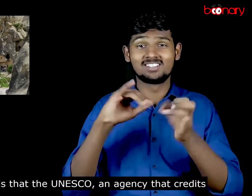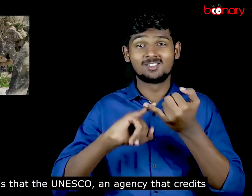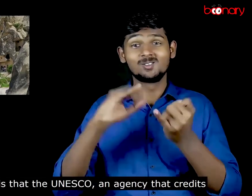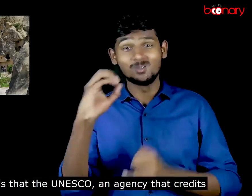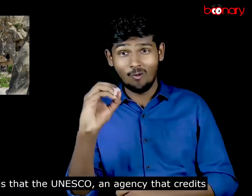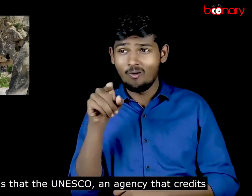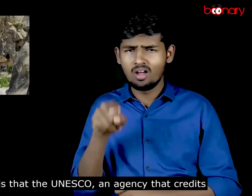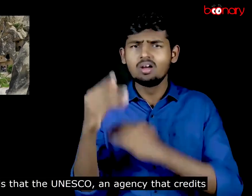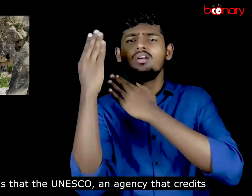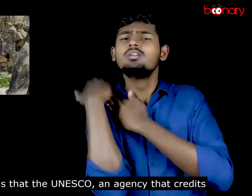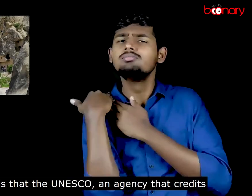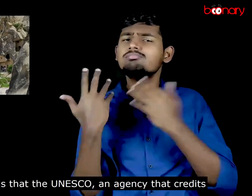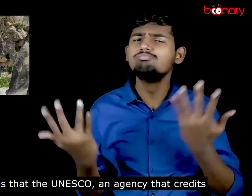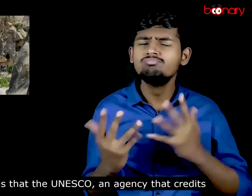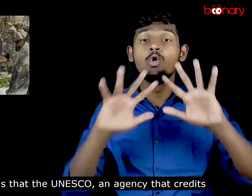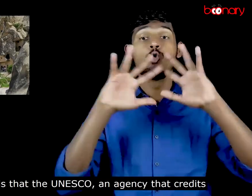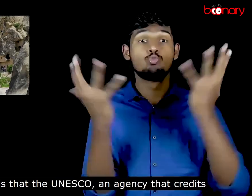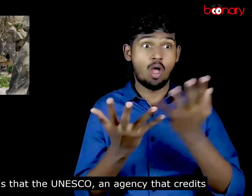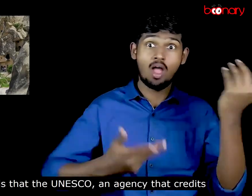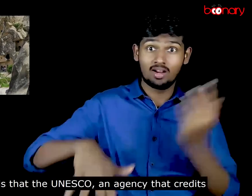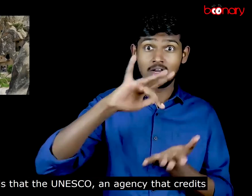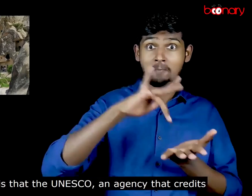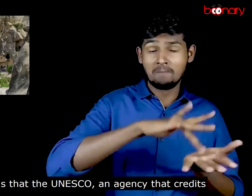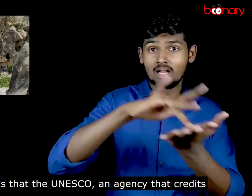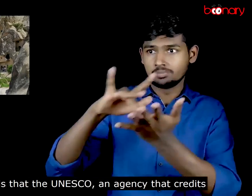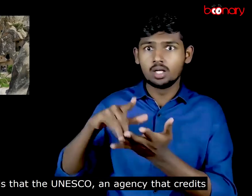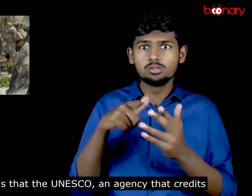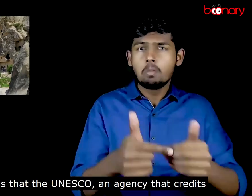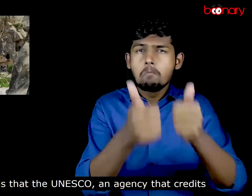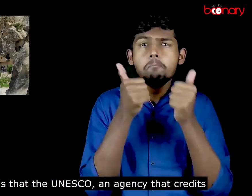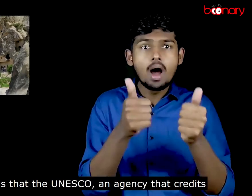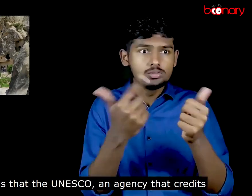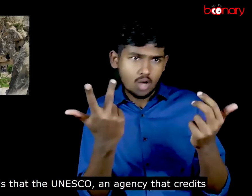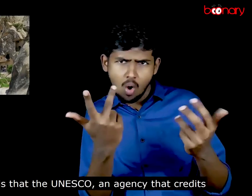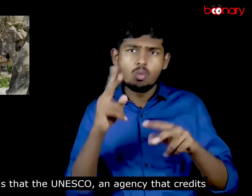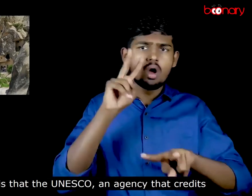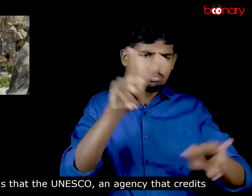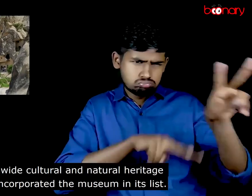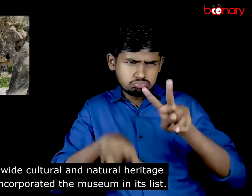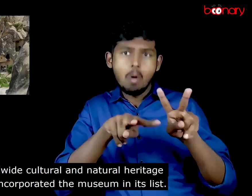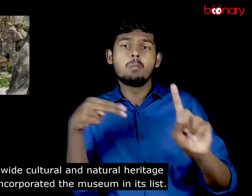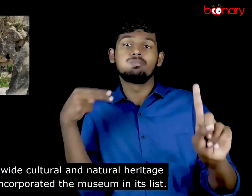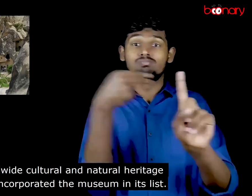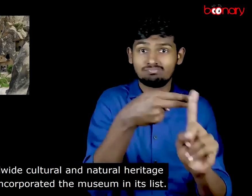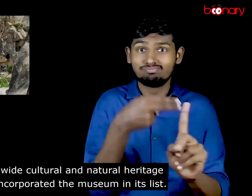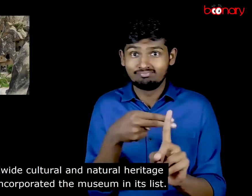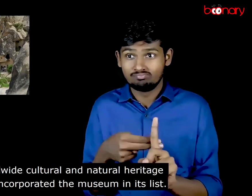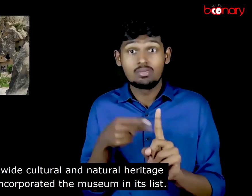Another fact is that the UNESCO, an agency that credits worldwide